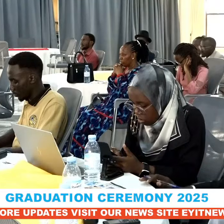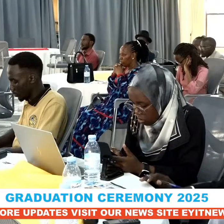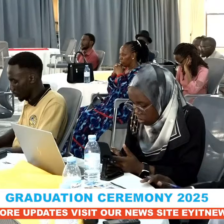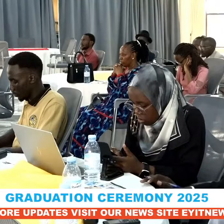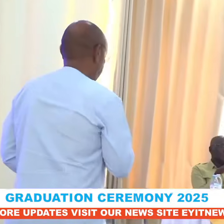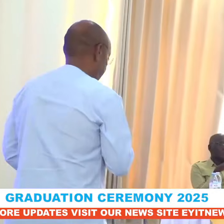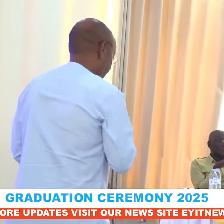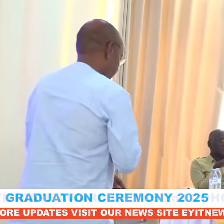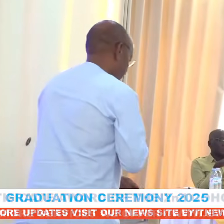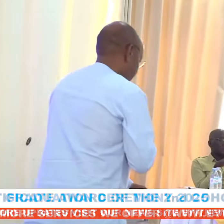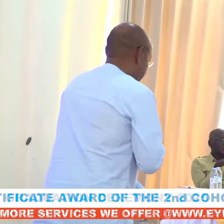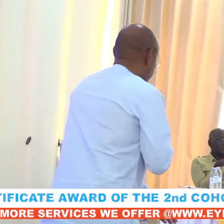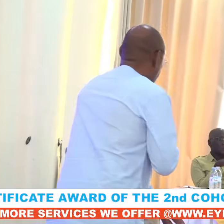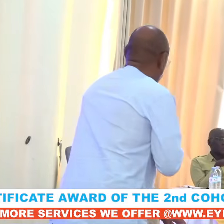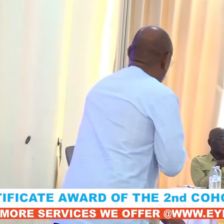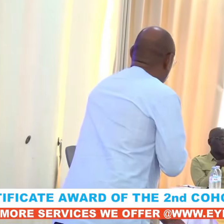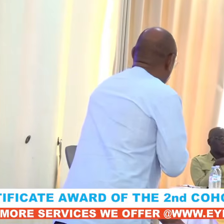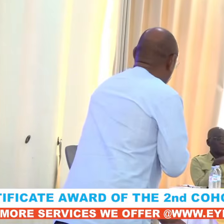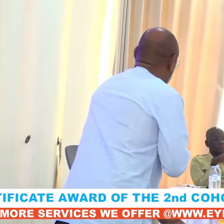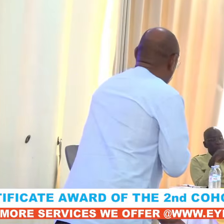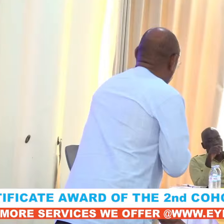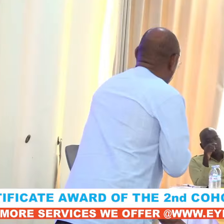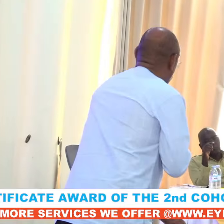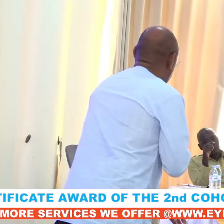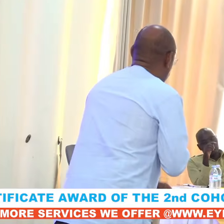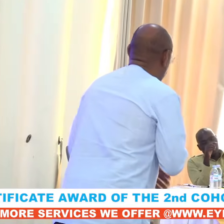today, our chief guest,